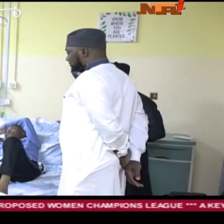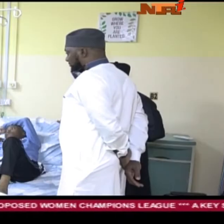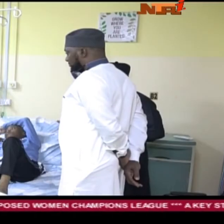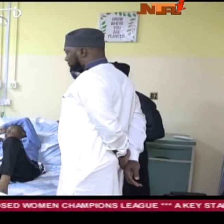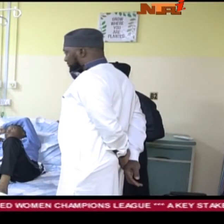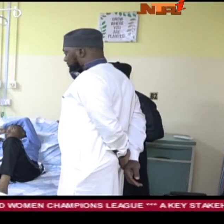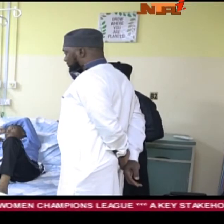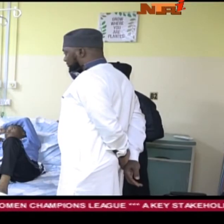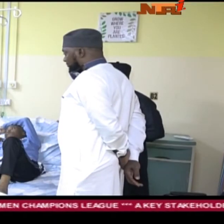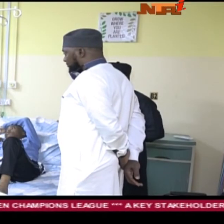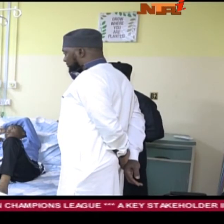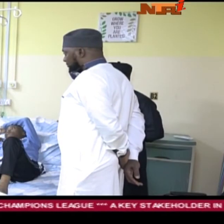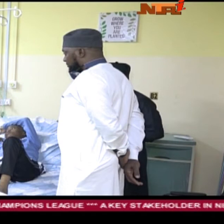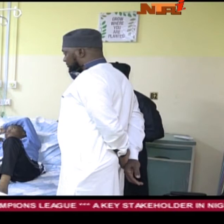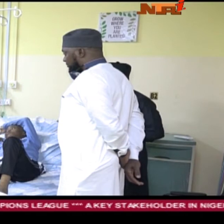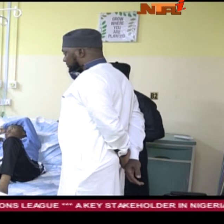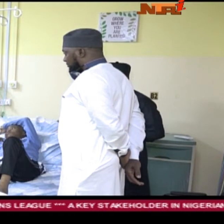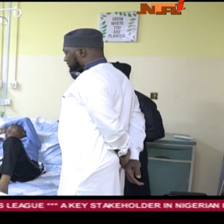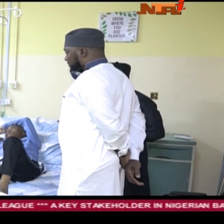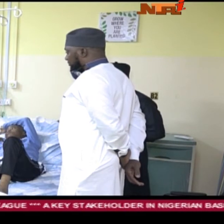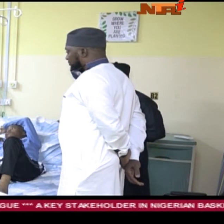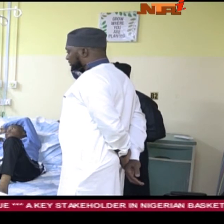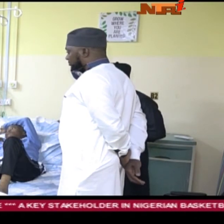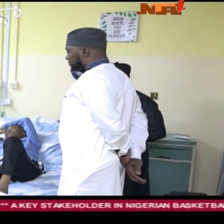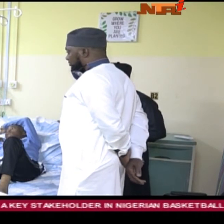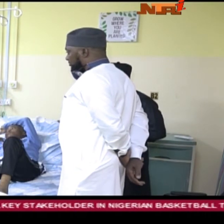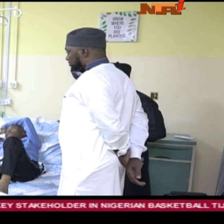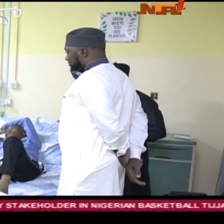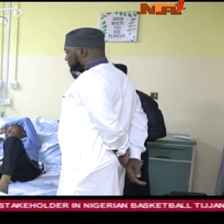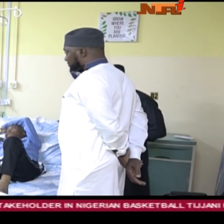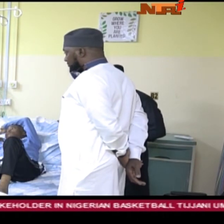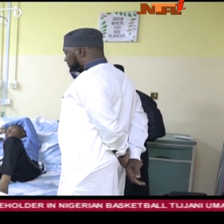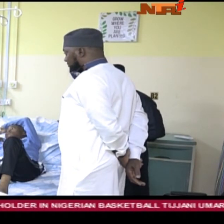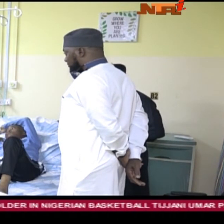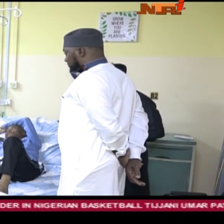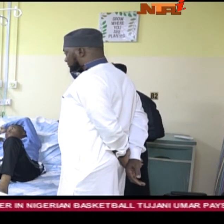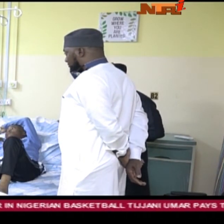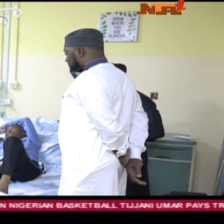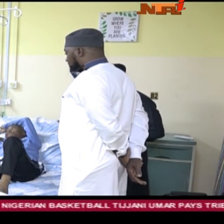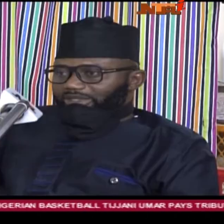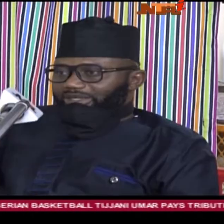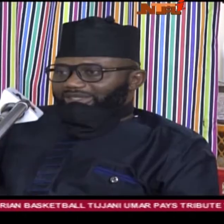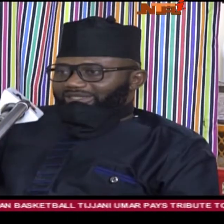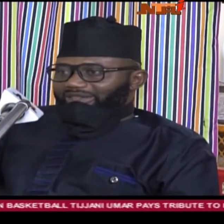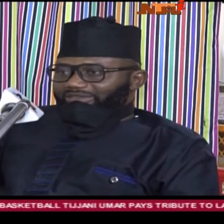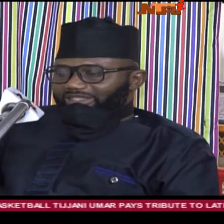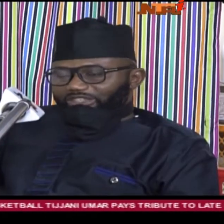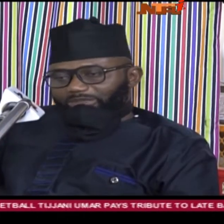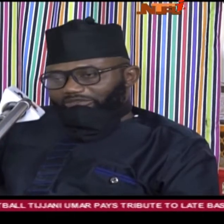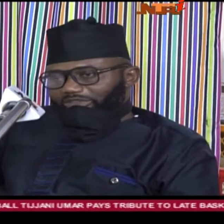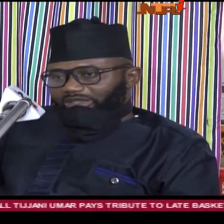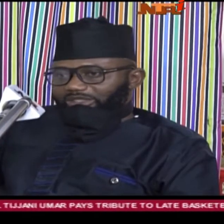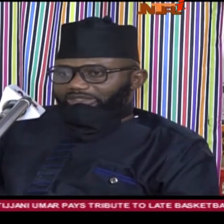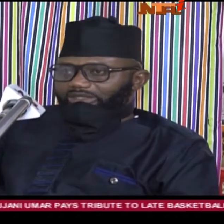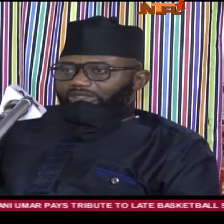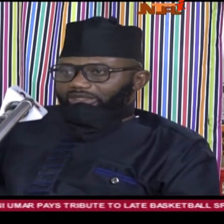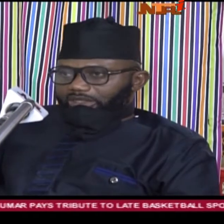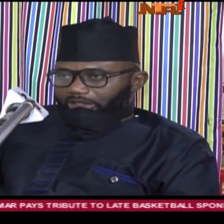Today, the situation has brought Iman to a level that is life-threatening. The definite treatment for